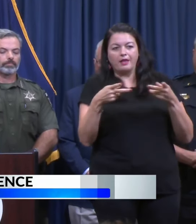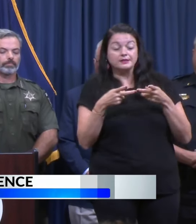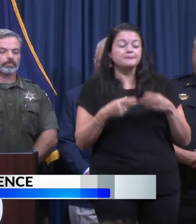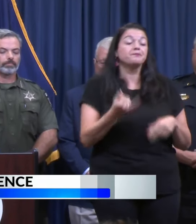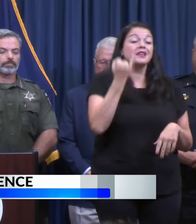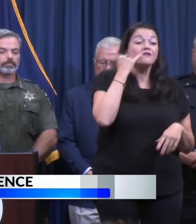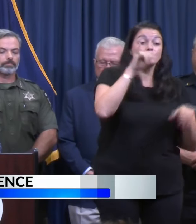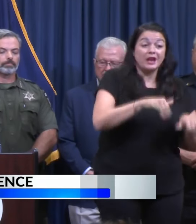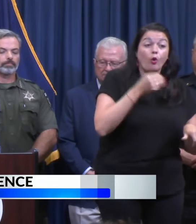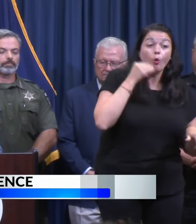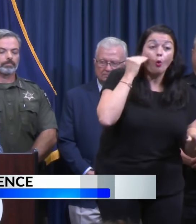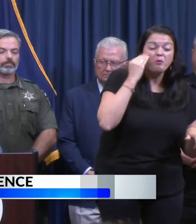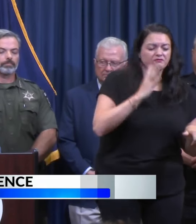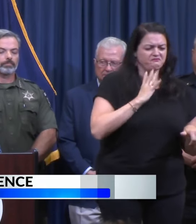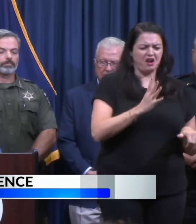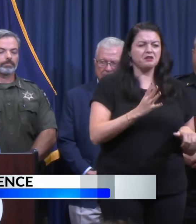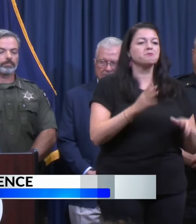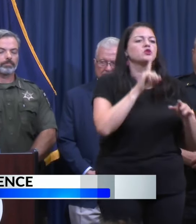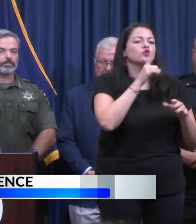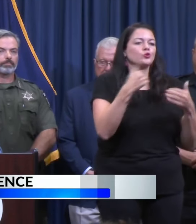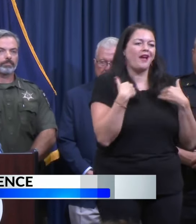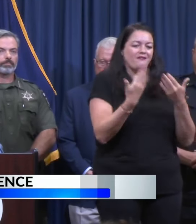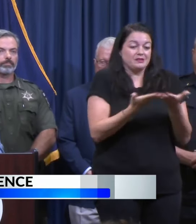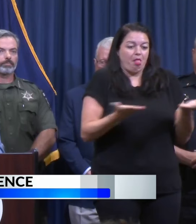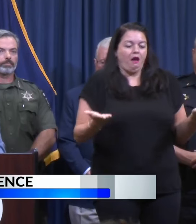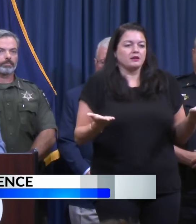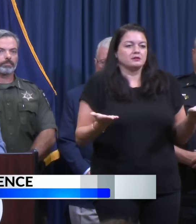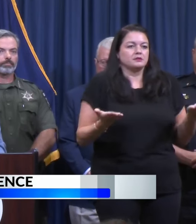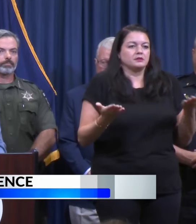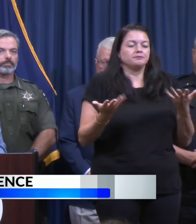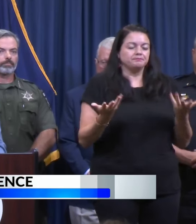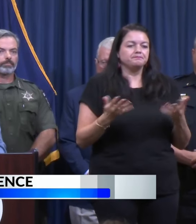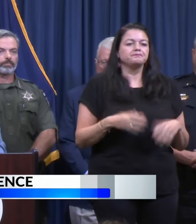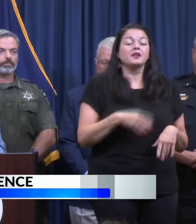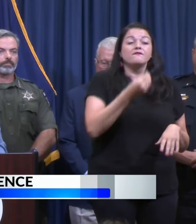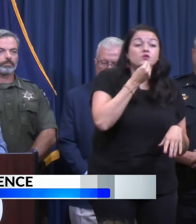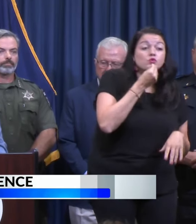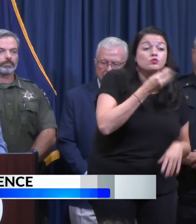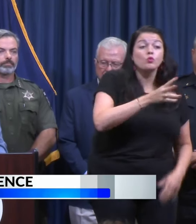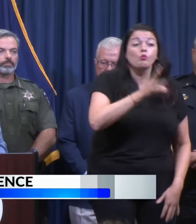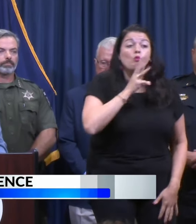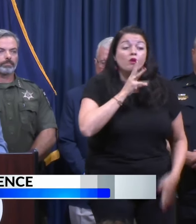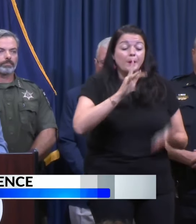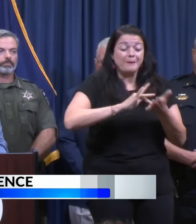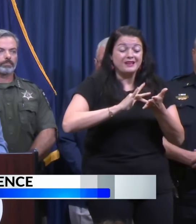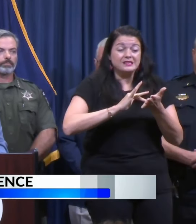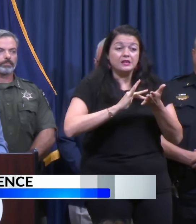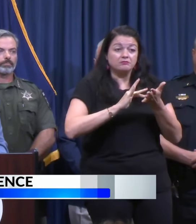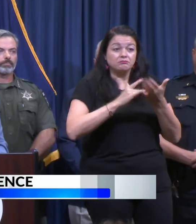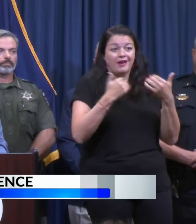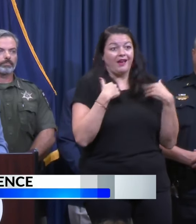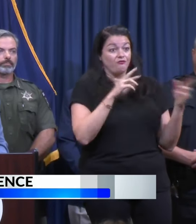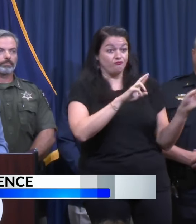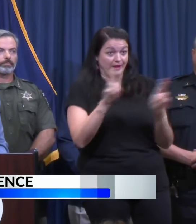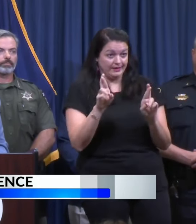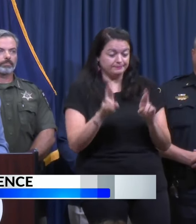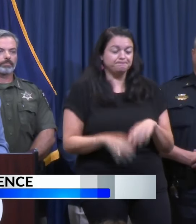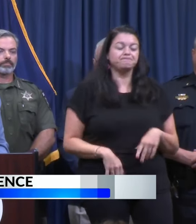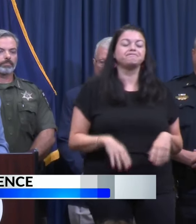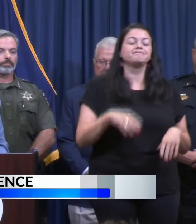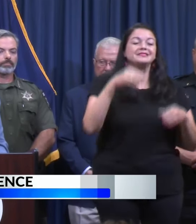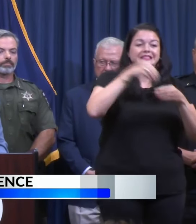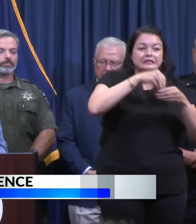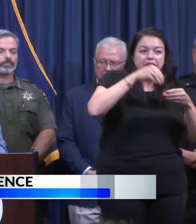in place, please ensure you have enough supplies to last for several days, including food, water, and medications. Stay indoors and